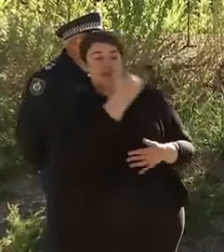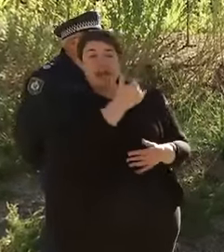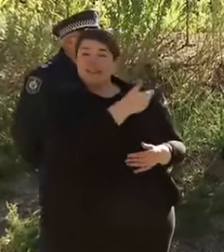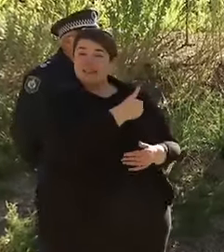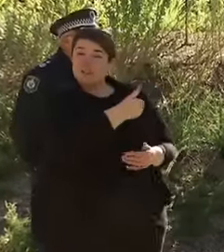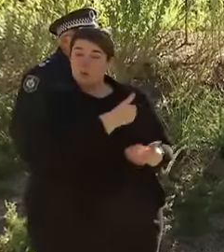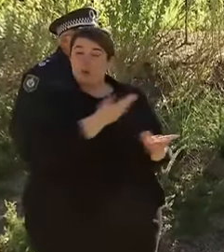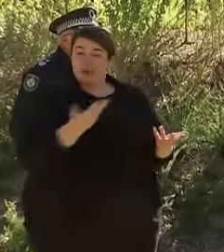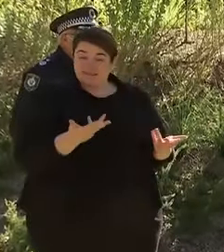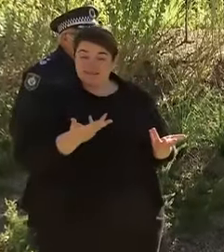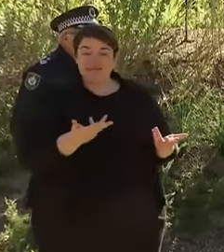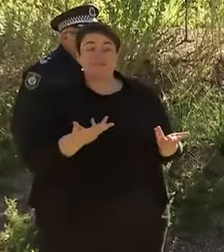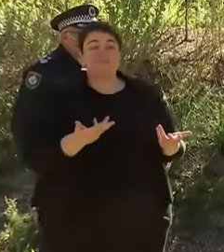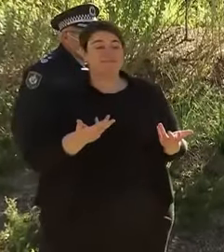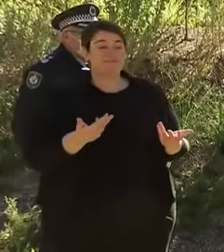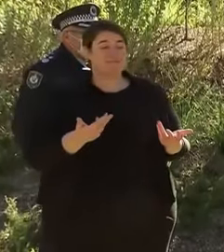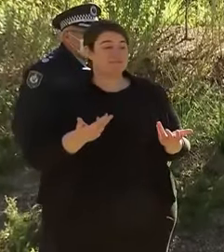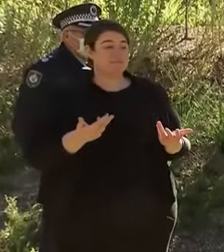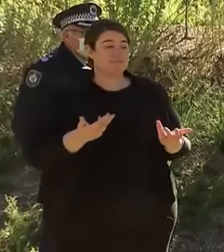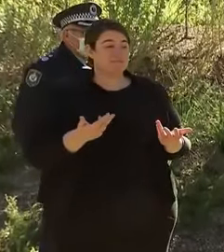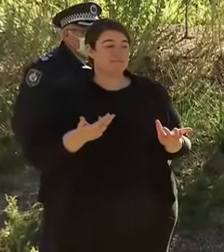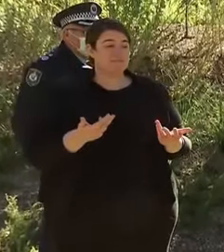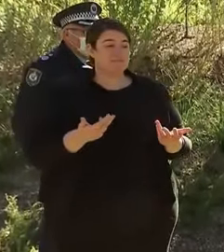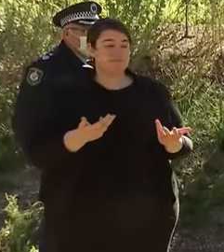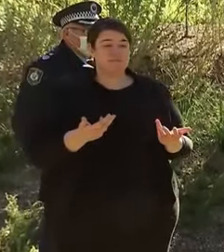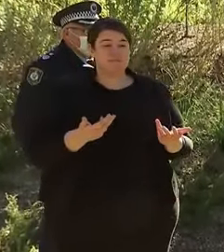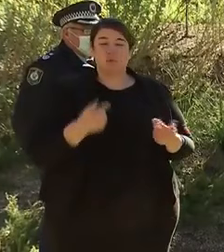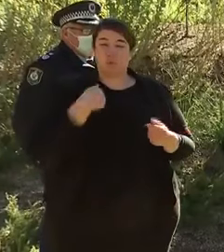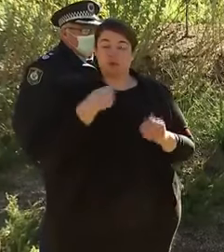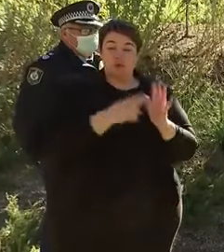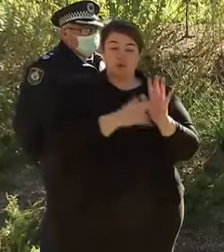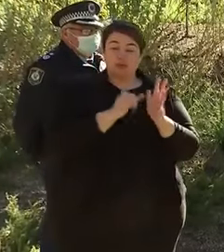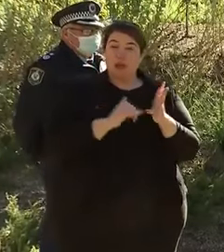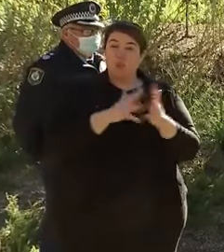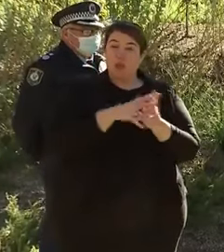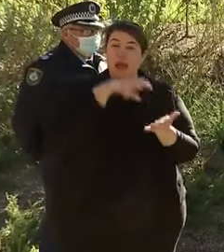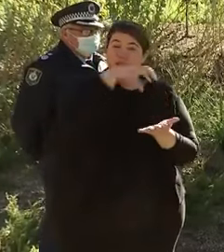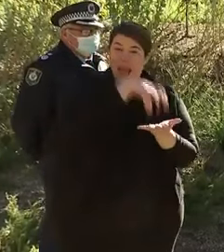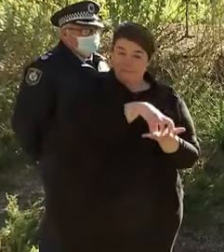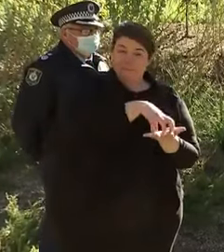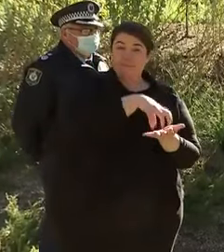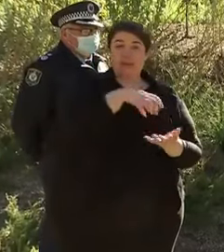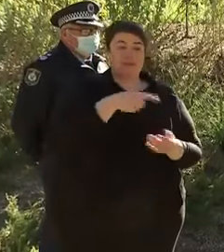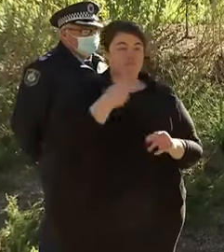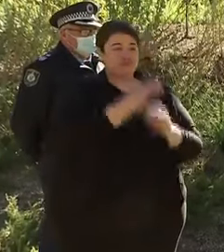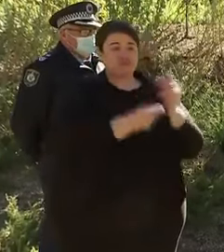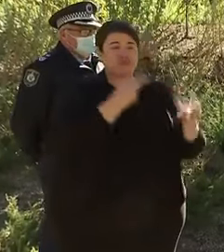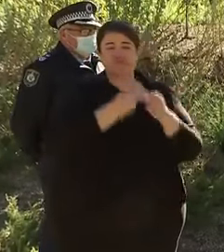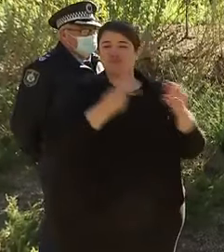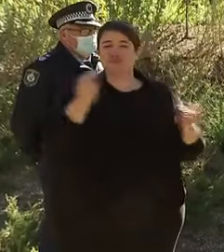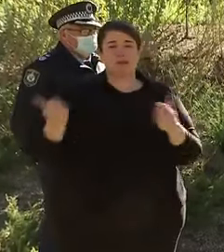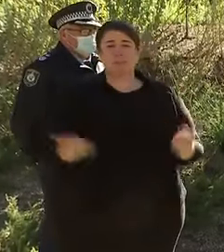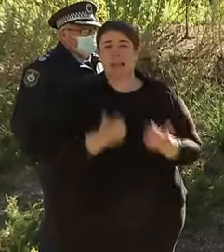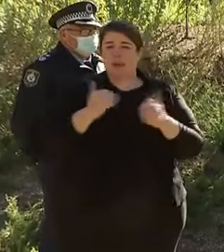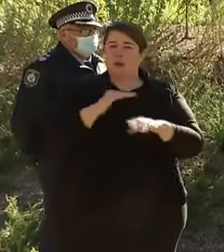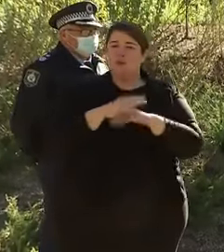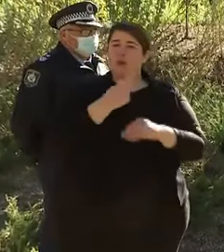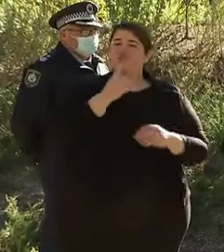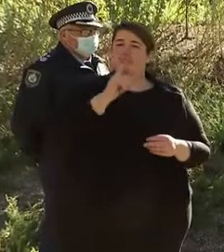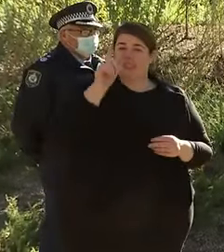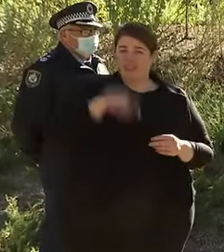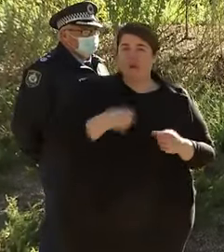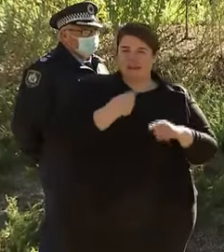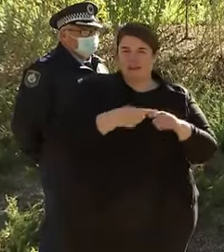seen anyone diminish demand. In fact, in our New South Wales hubs, we did it the most we've ever done, over 100,000 jabs. I expect